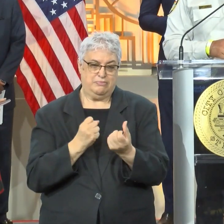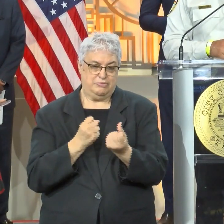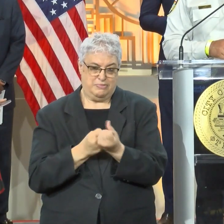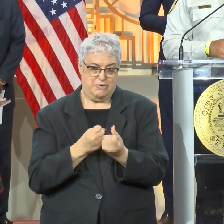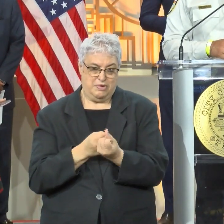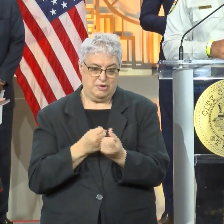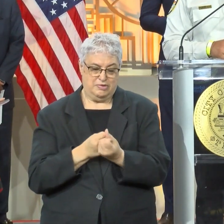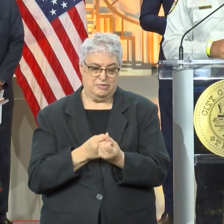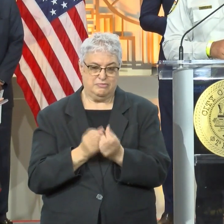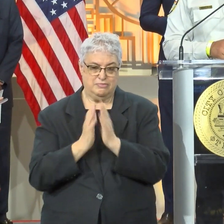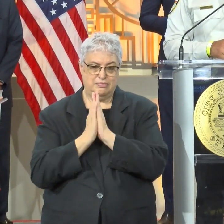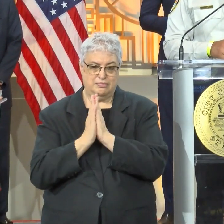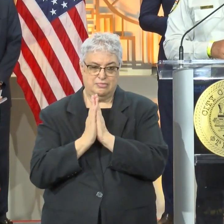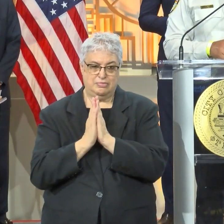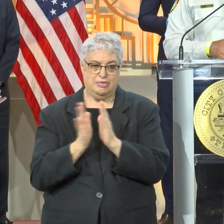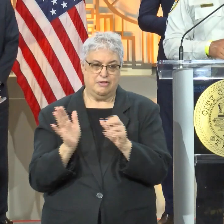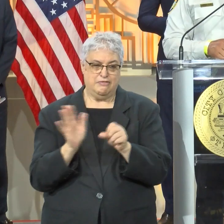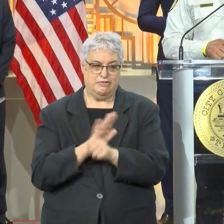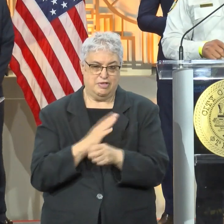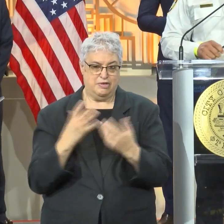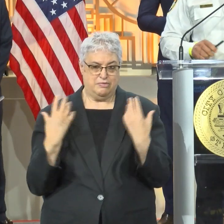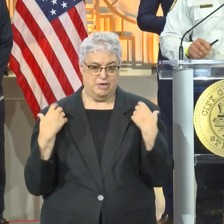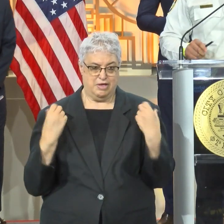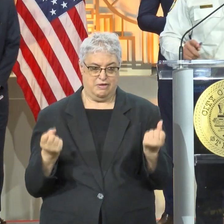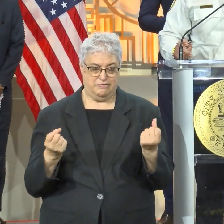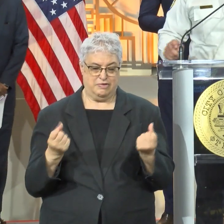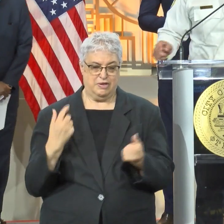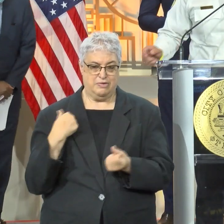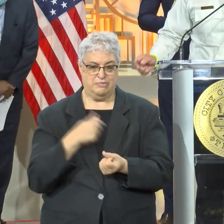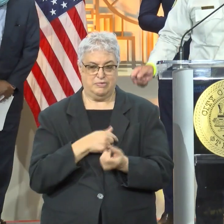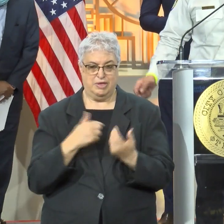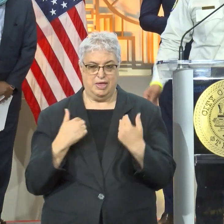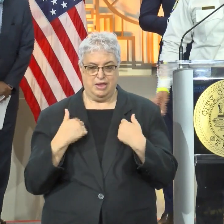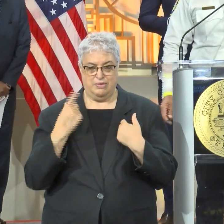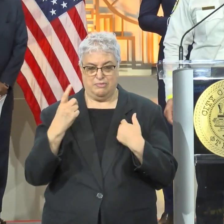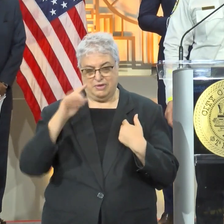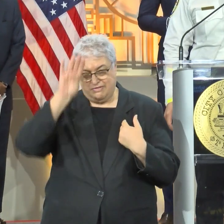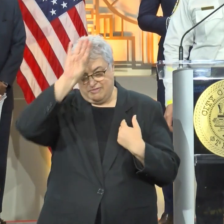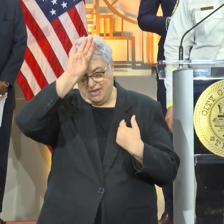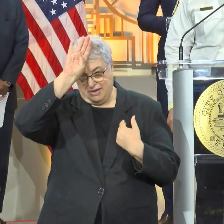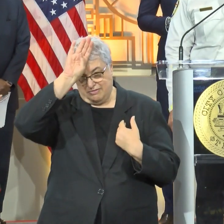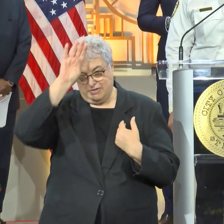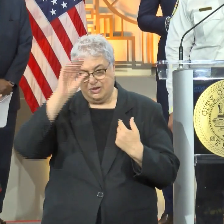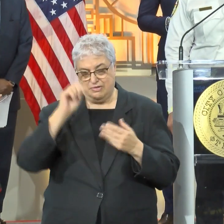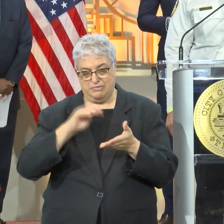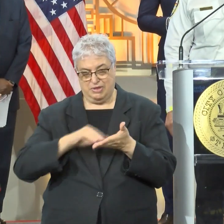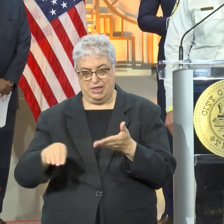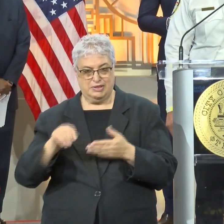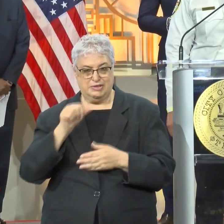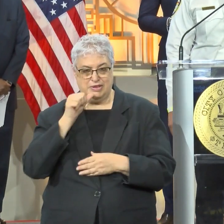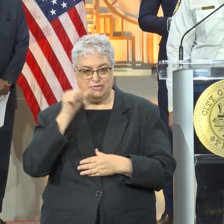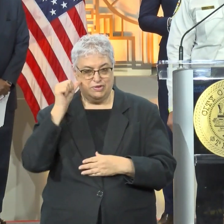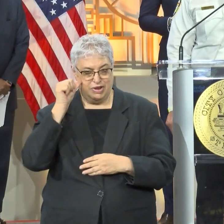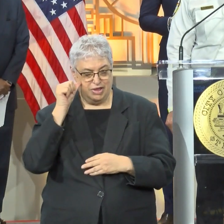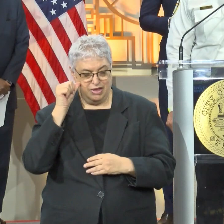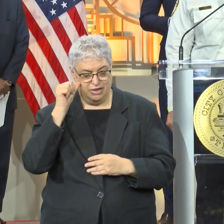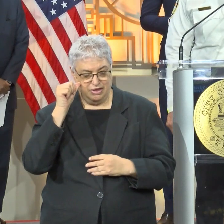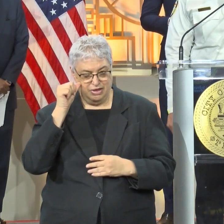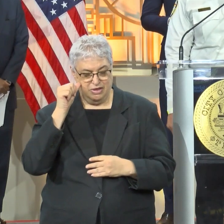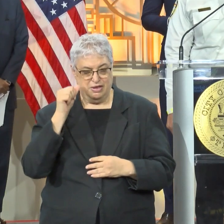we're hoping, again, for a full recovery. We did have one firefighter who was released yesterday from the